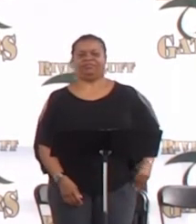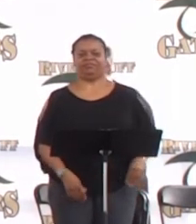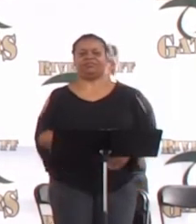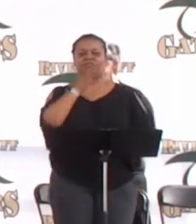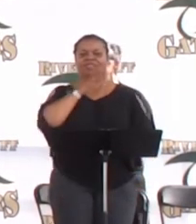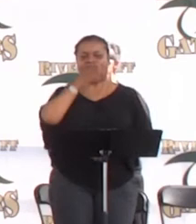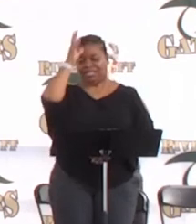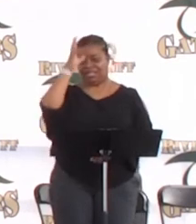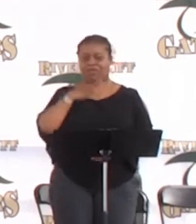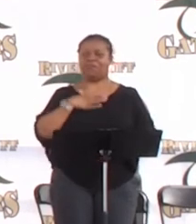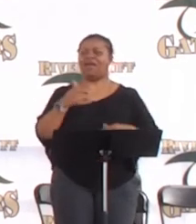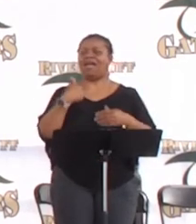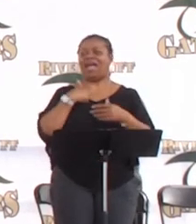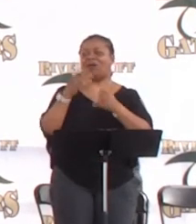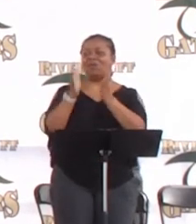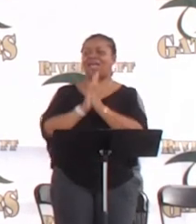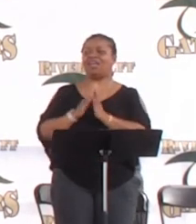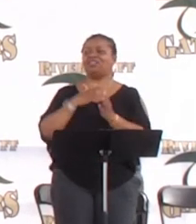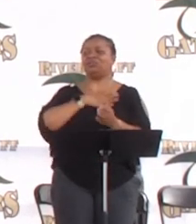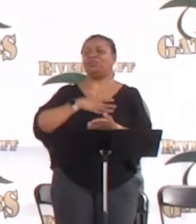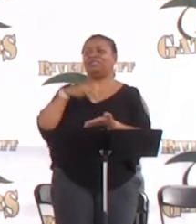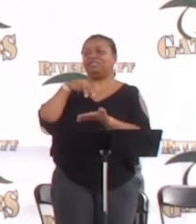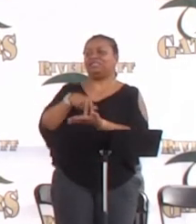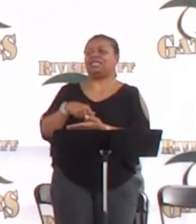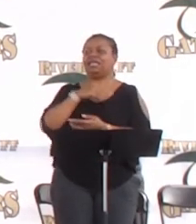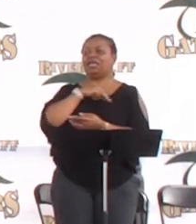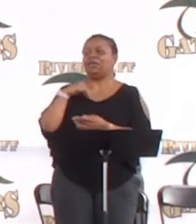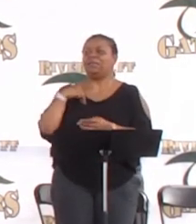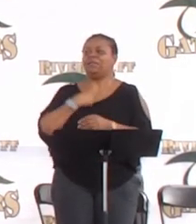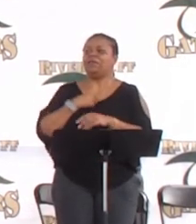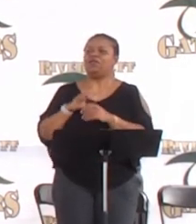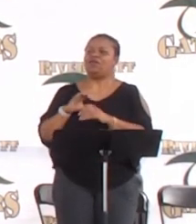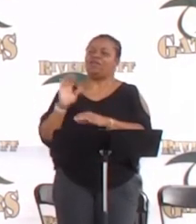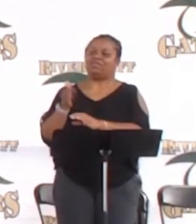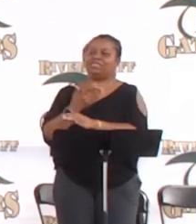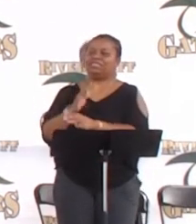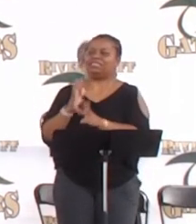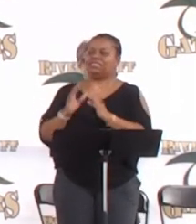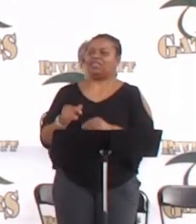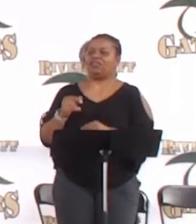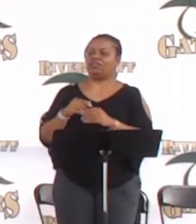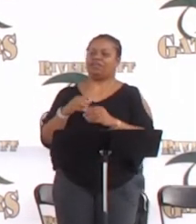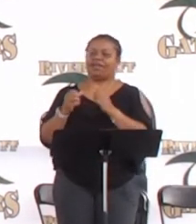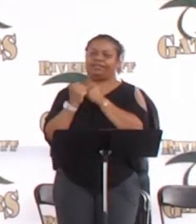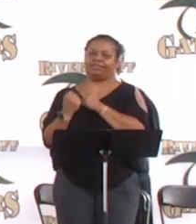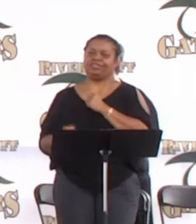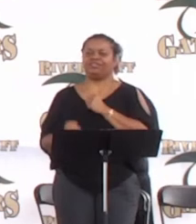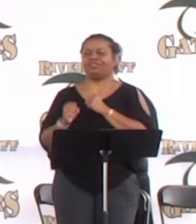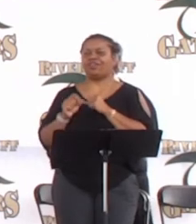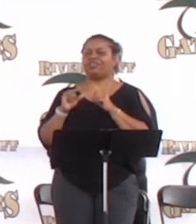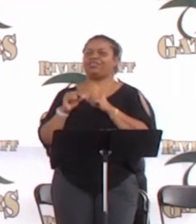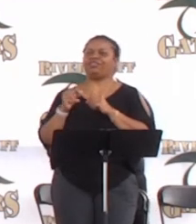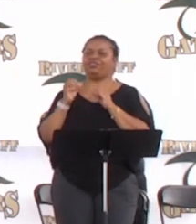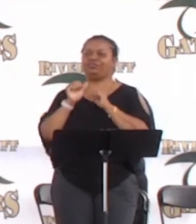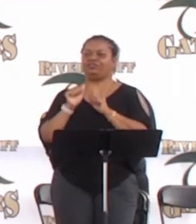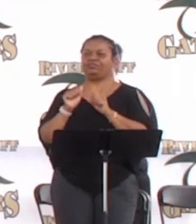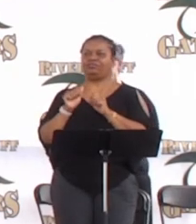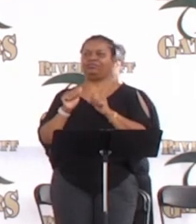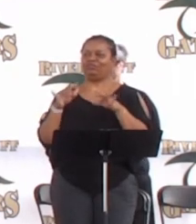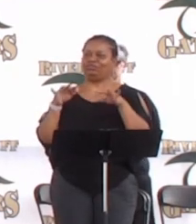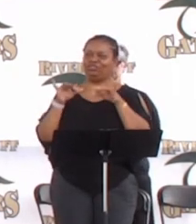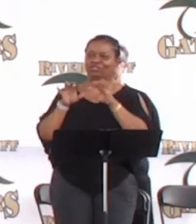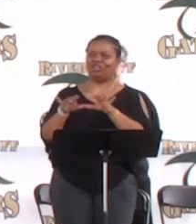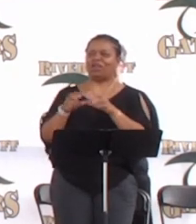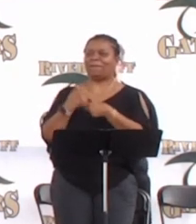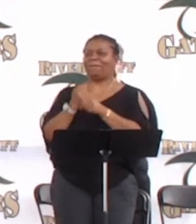Ladies and gentlemen, I would ask that you please rise as members of our chamber singers and Southern Charm make their way to the risers to offer us